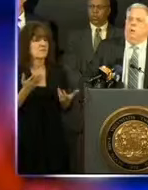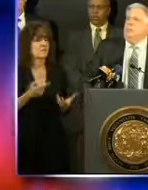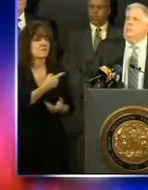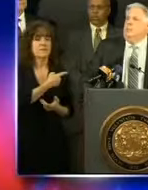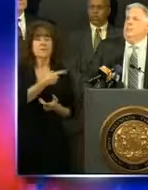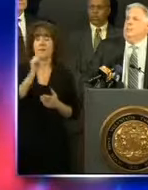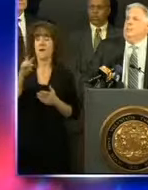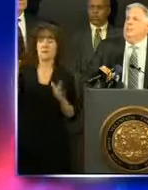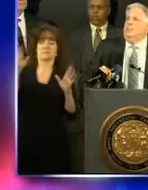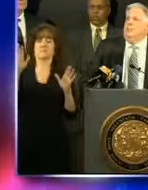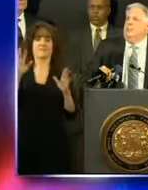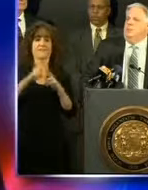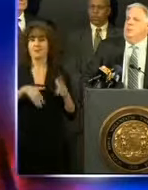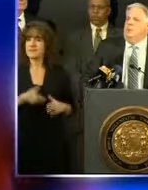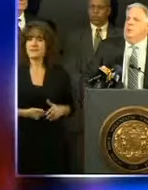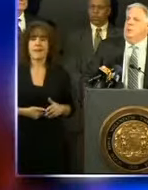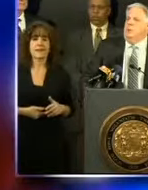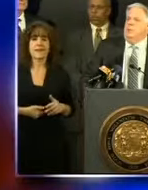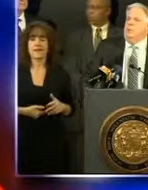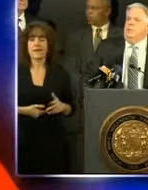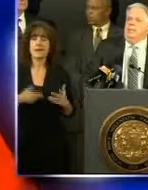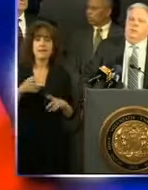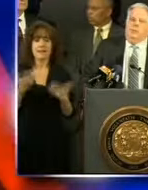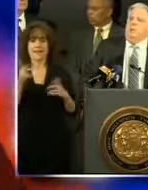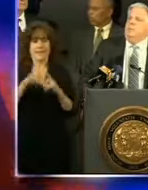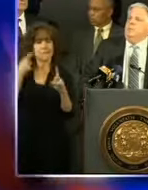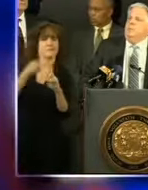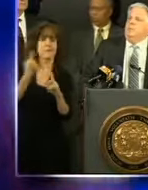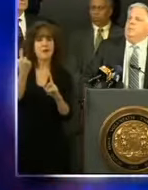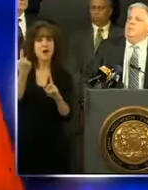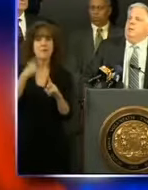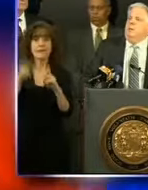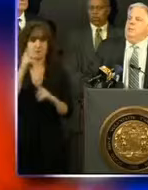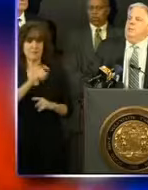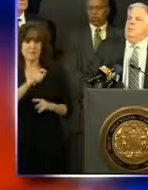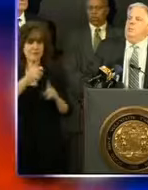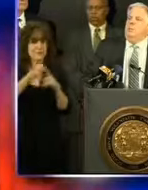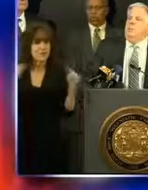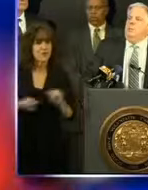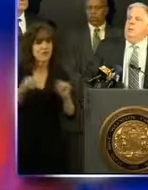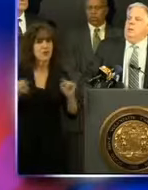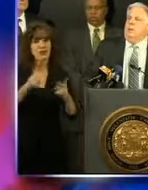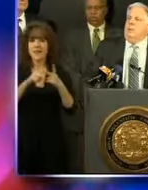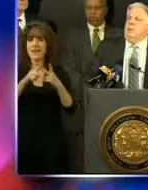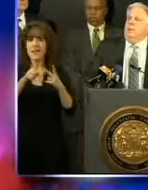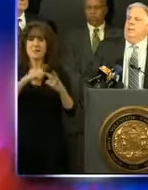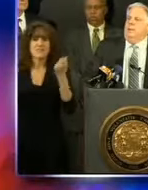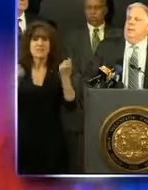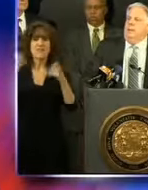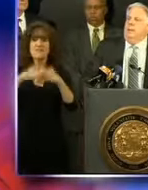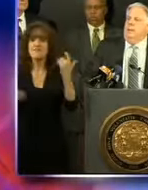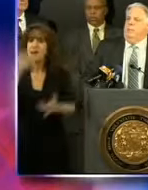Well, I mean, all of it was disturbing. It's hard to say any one thing, but when you see when the law enforcement officers were hurt and injured, when police cars were on